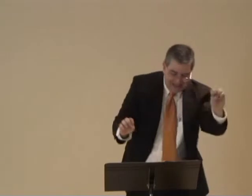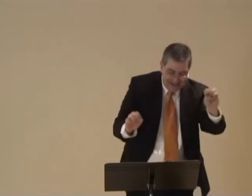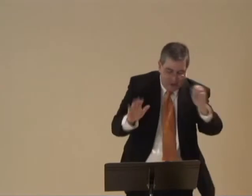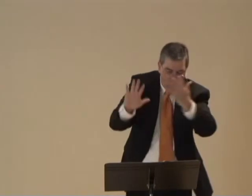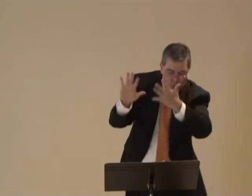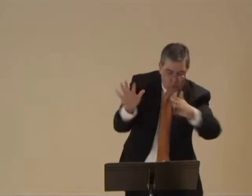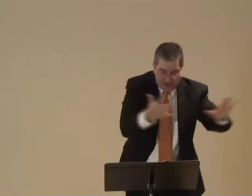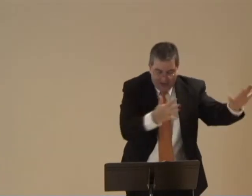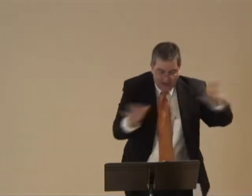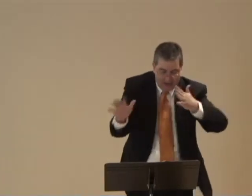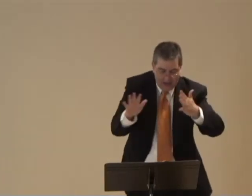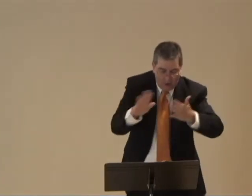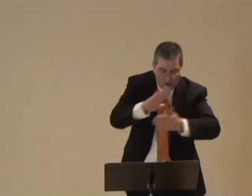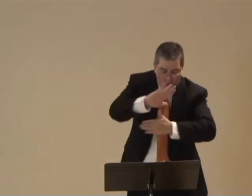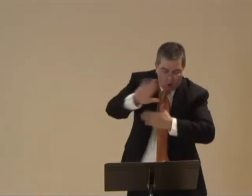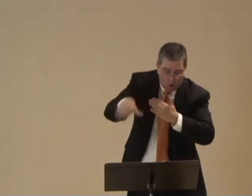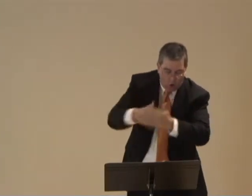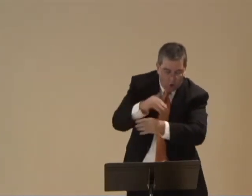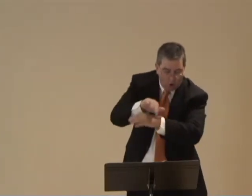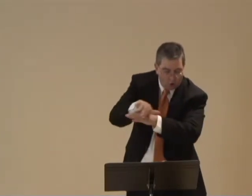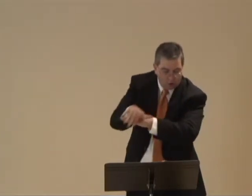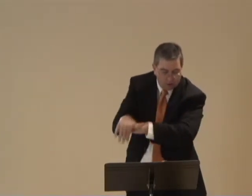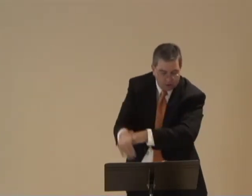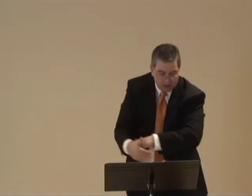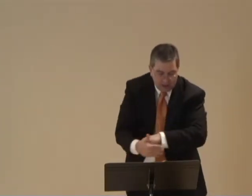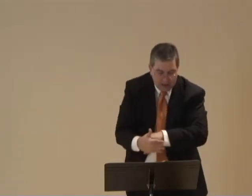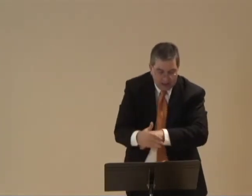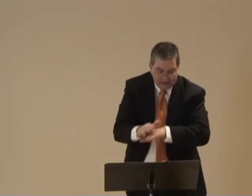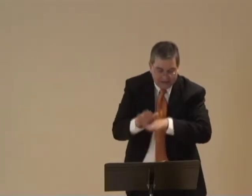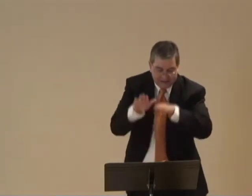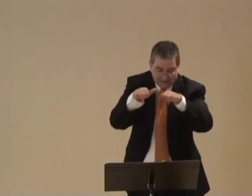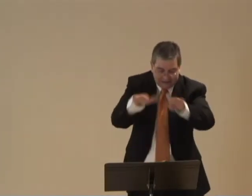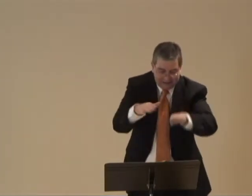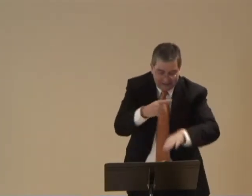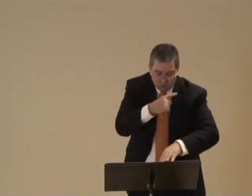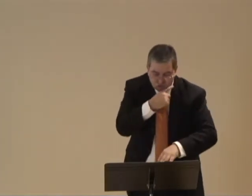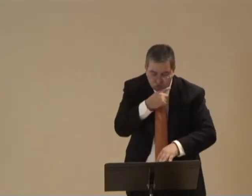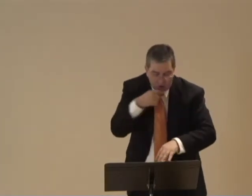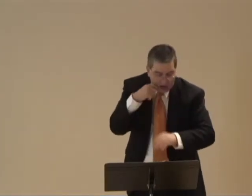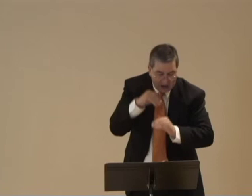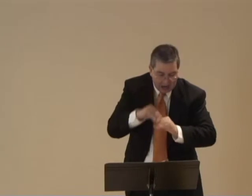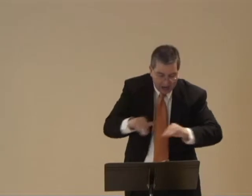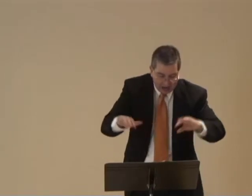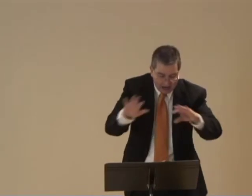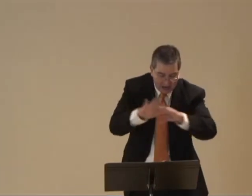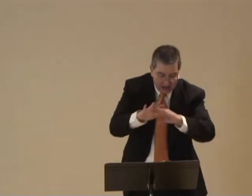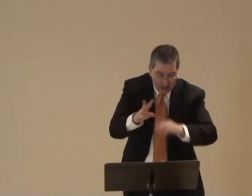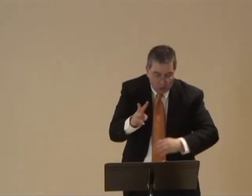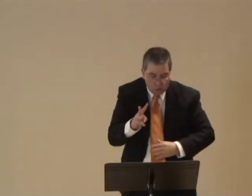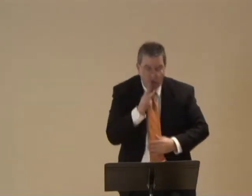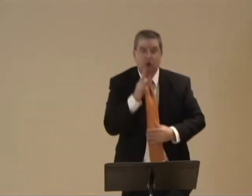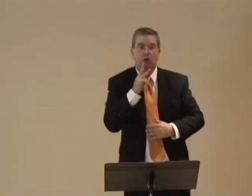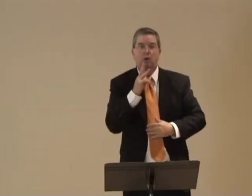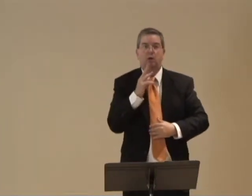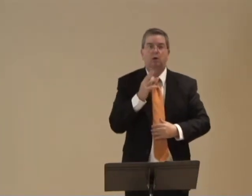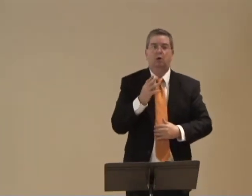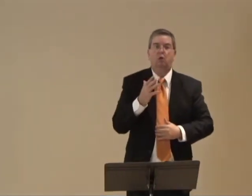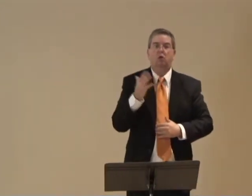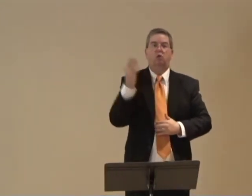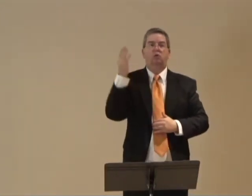by the strong wind. And it occurred all night long and turned the sea into dry